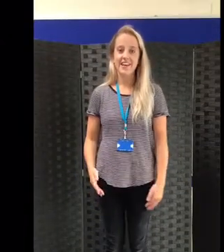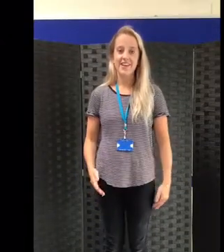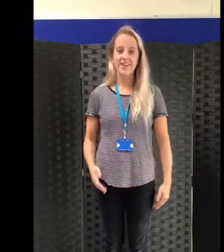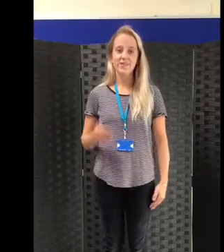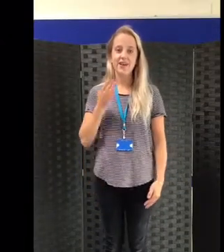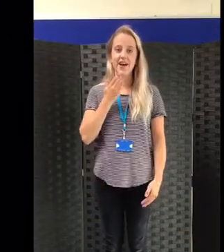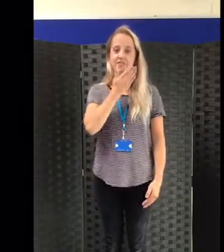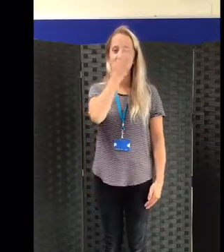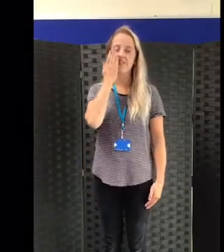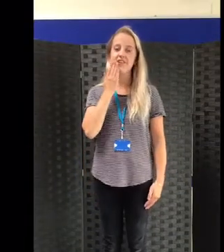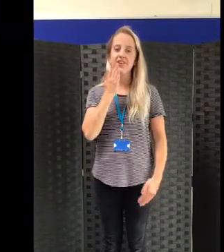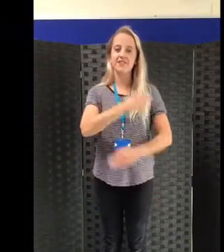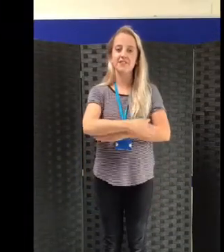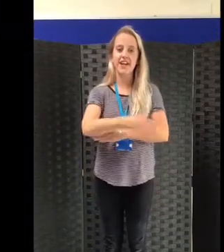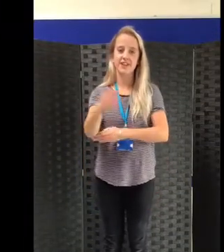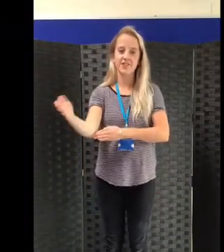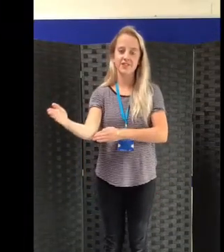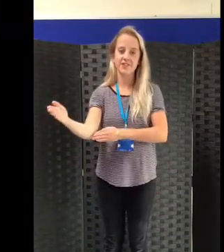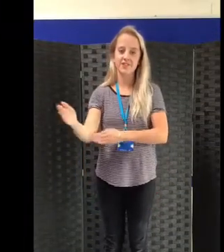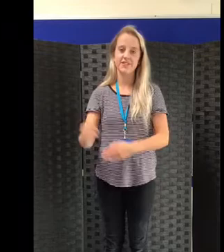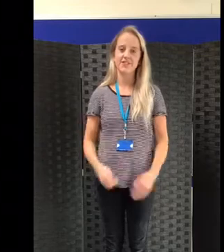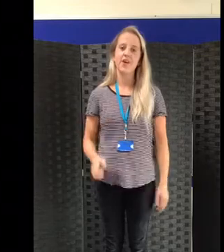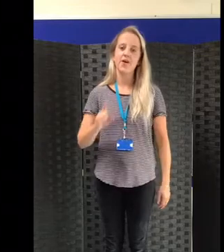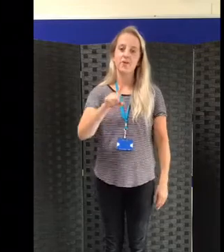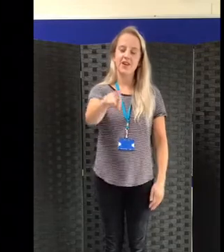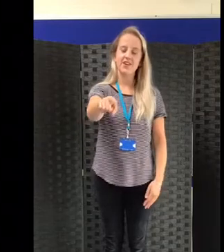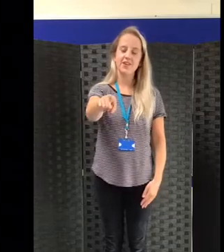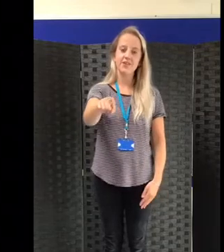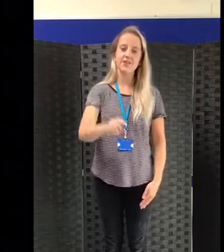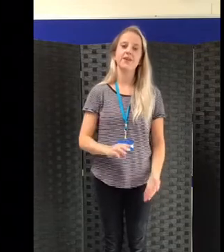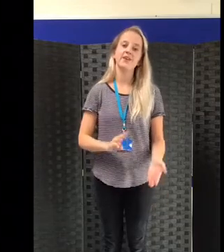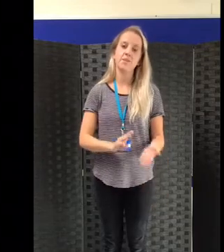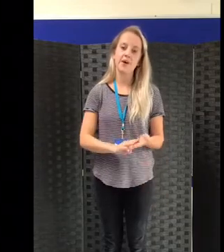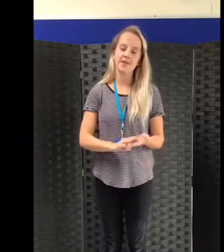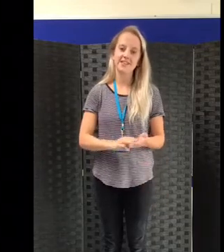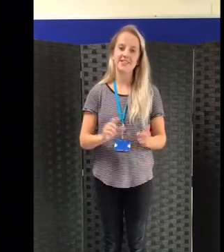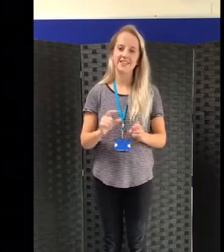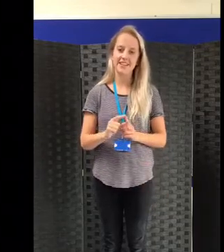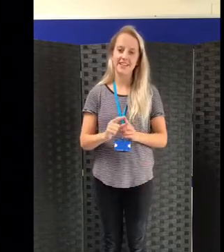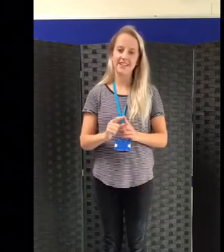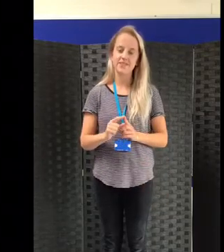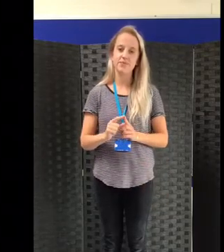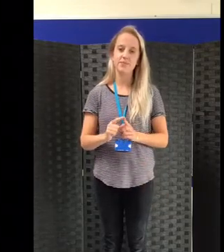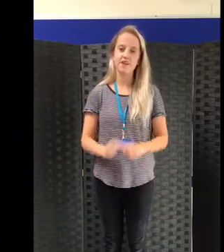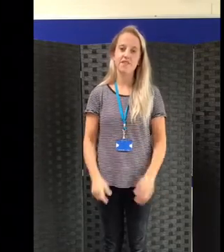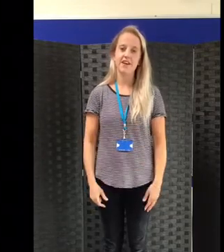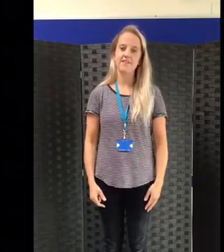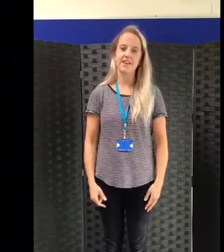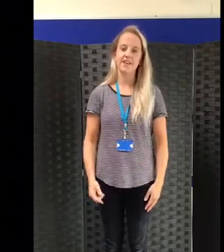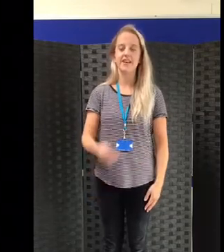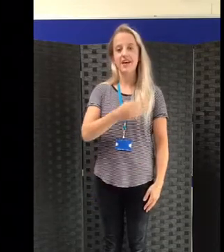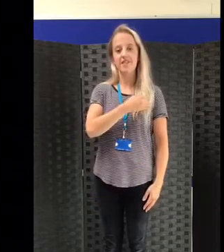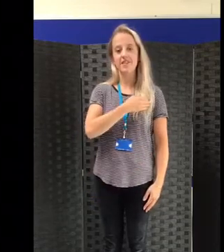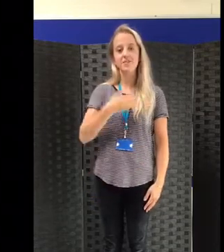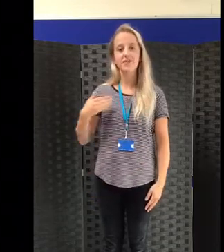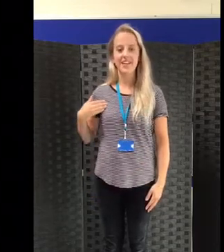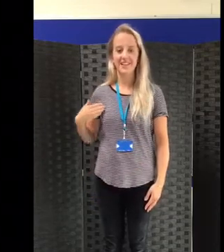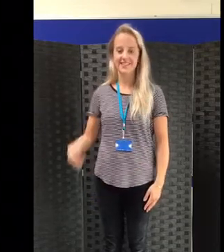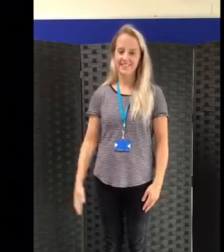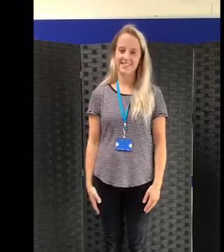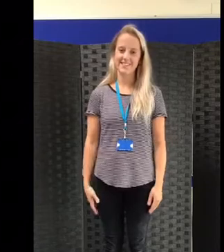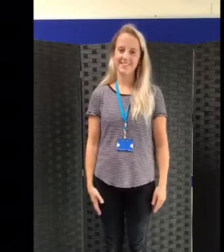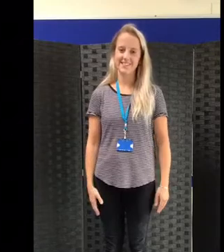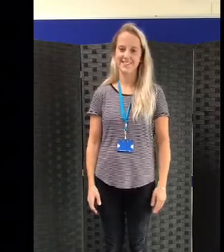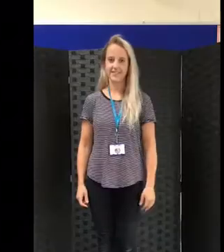And here we have our nursery entrance, where you, your mummies and daddies will be arriving every